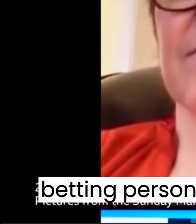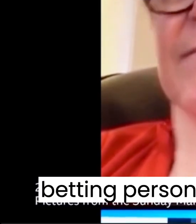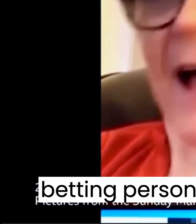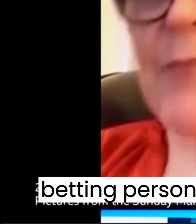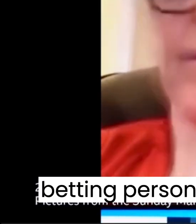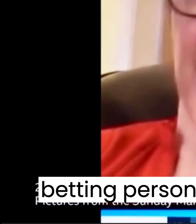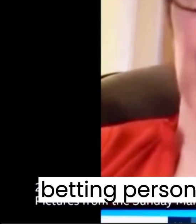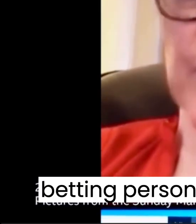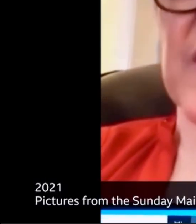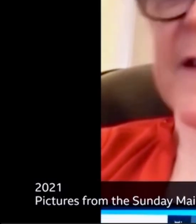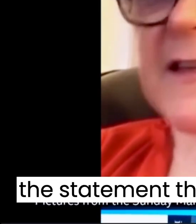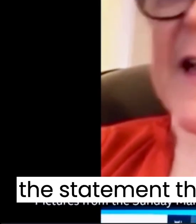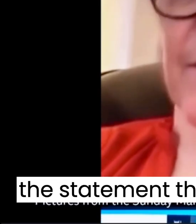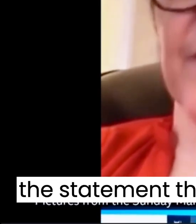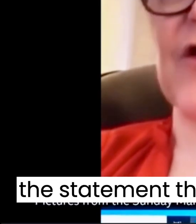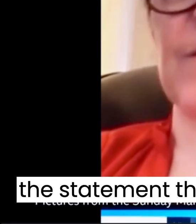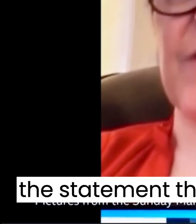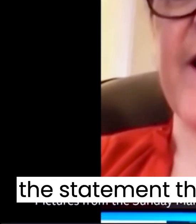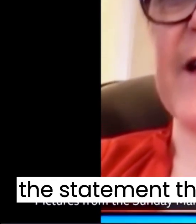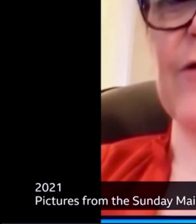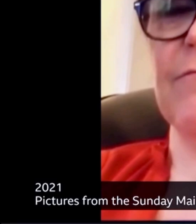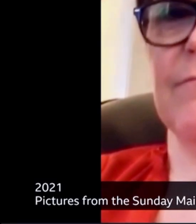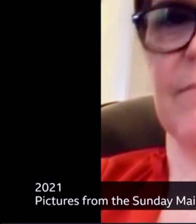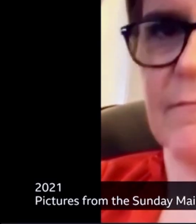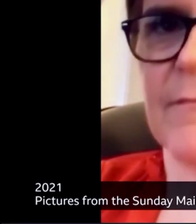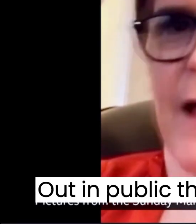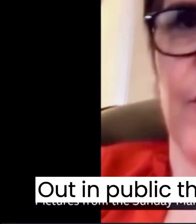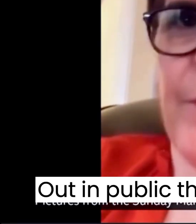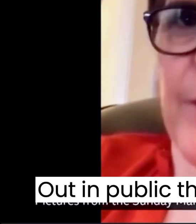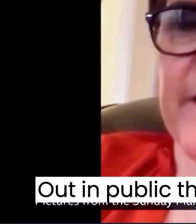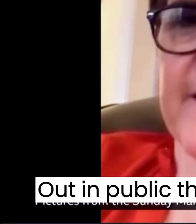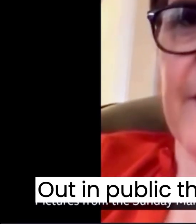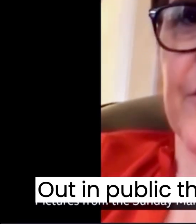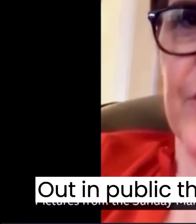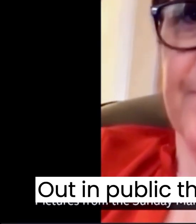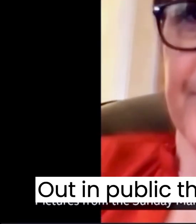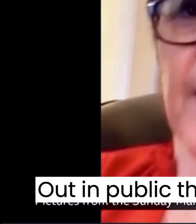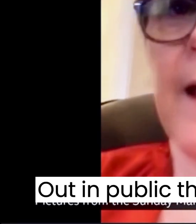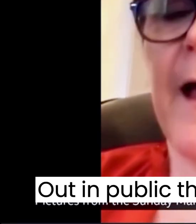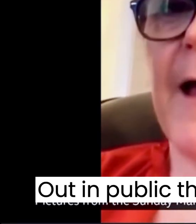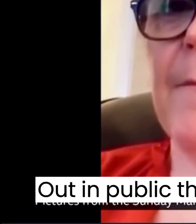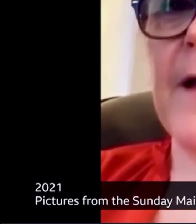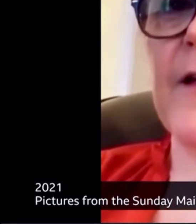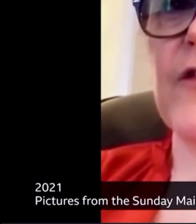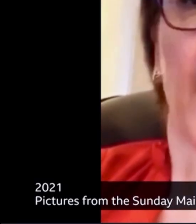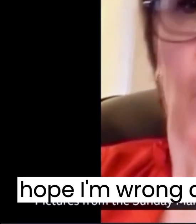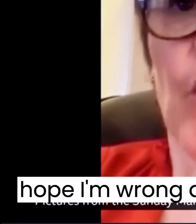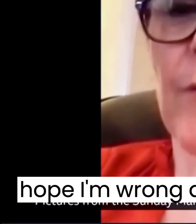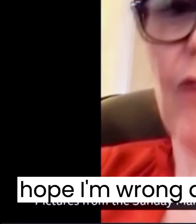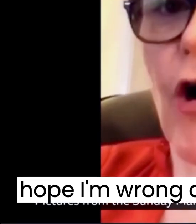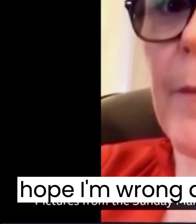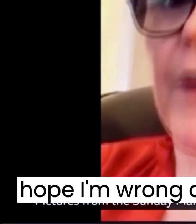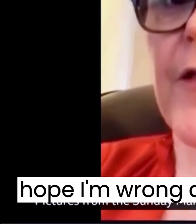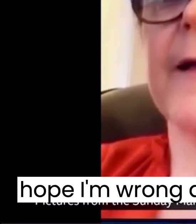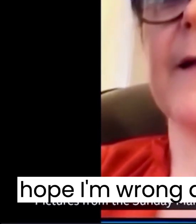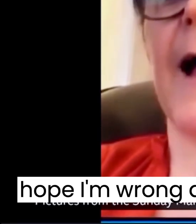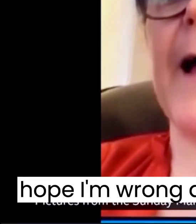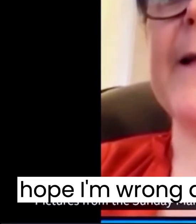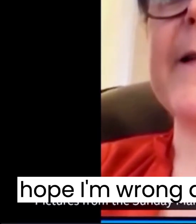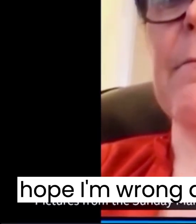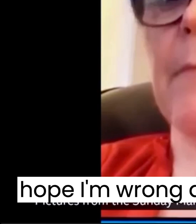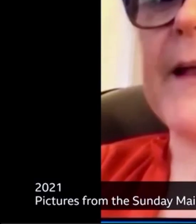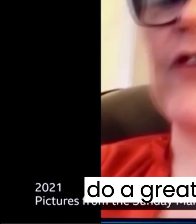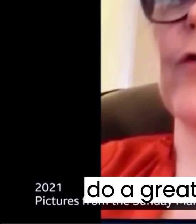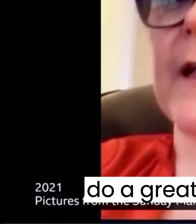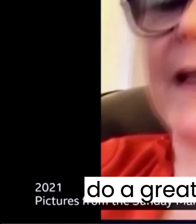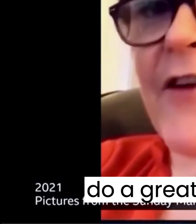person, I would bet we'll see the statement that's just been read out in public this afternoon. So I hope I'm wrong about that, and